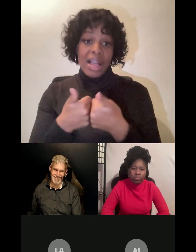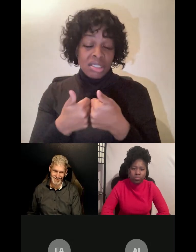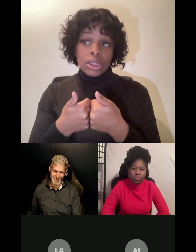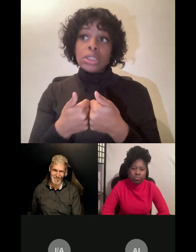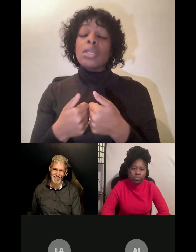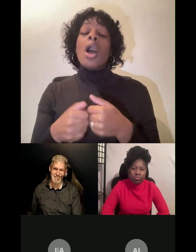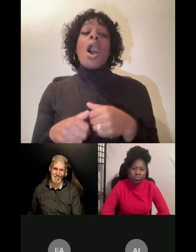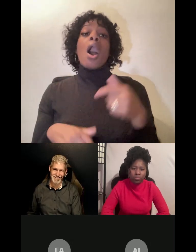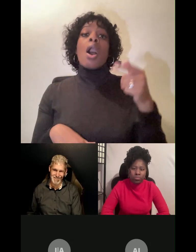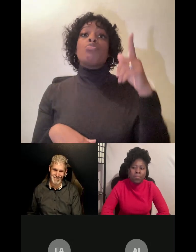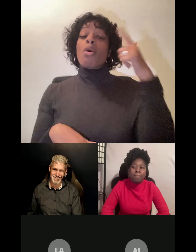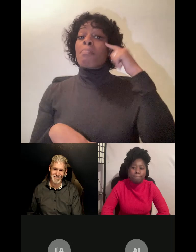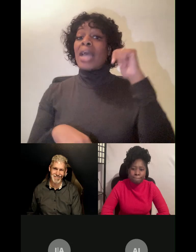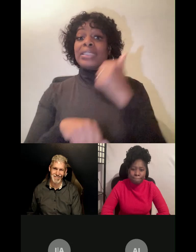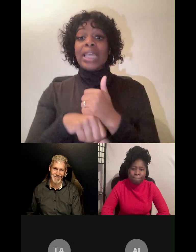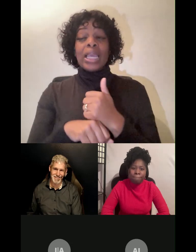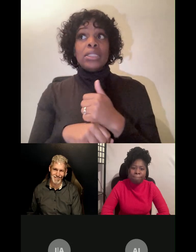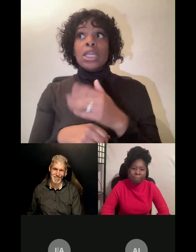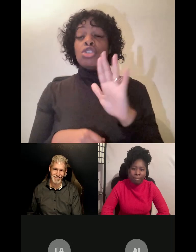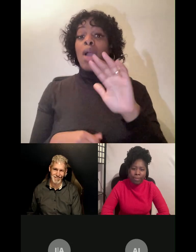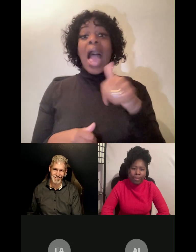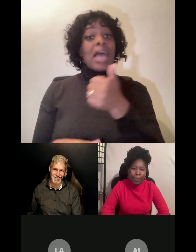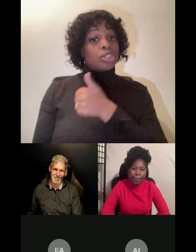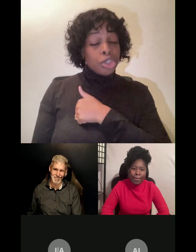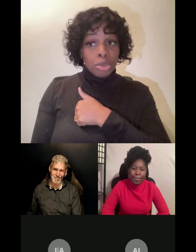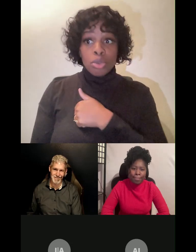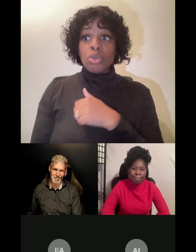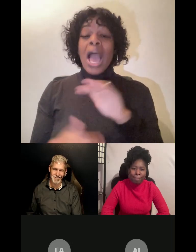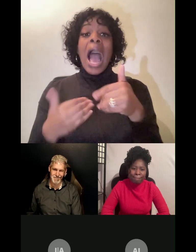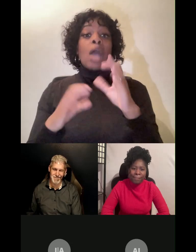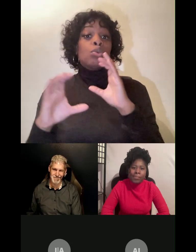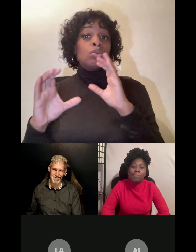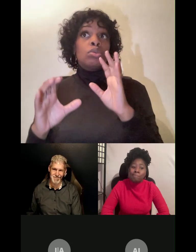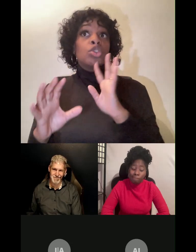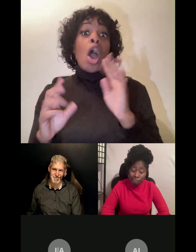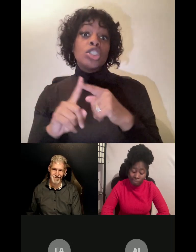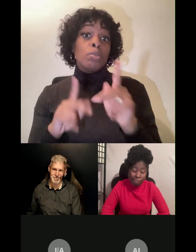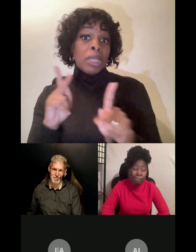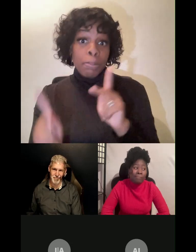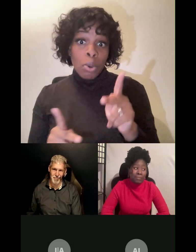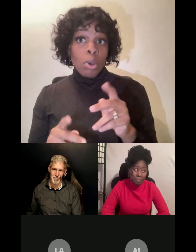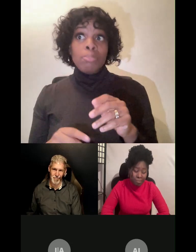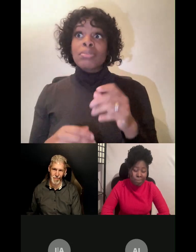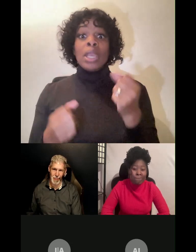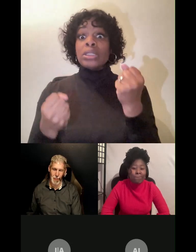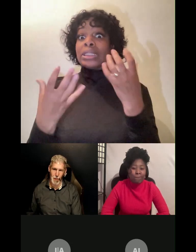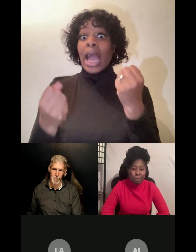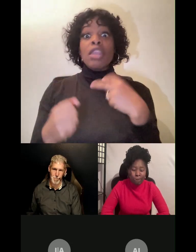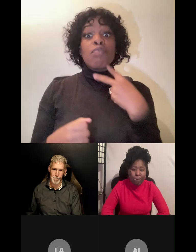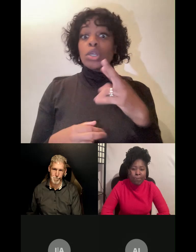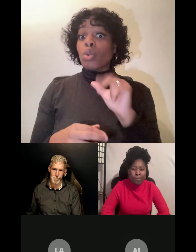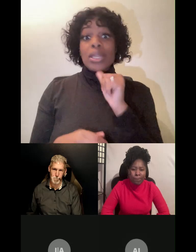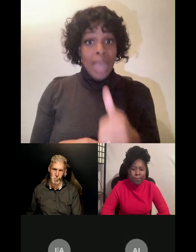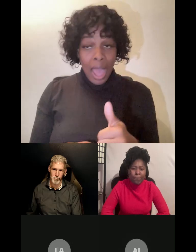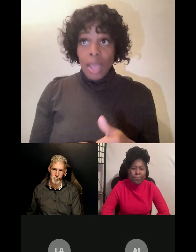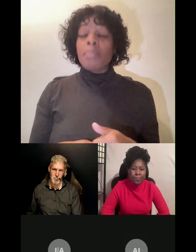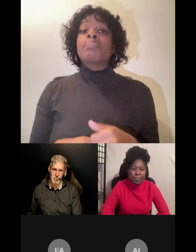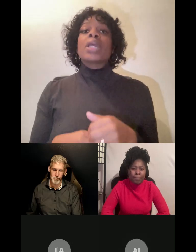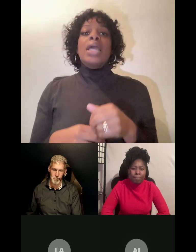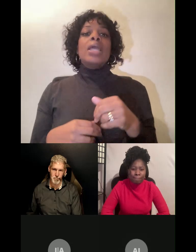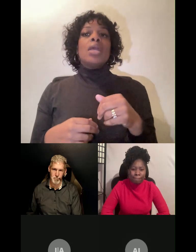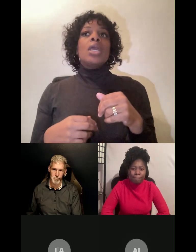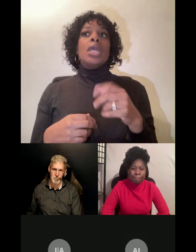many challenges. Your mindset, your attitude, how you talk to people, signing voice or